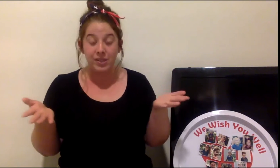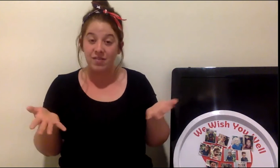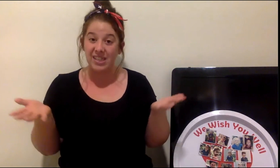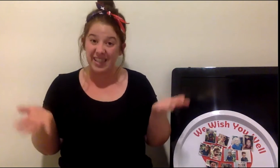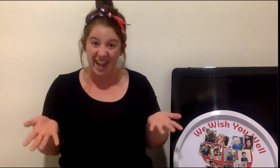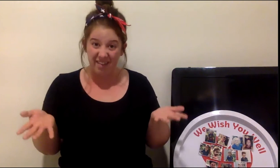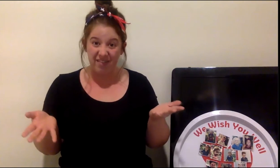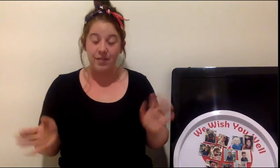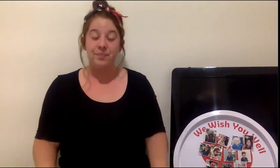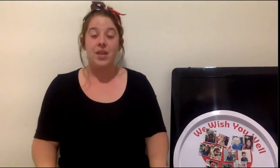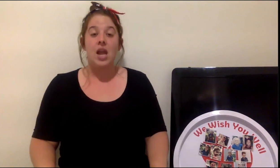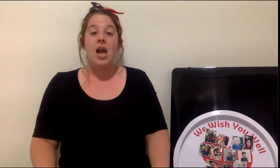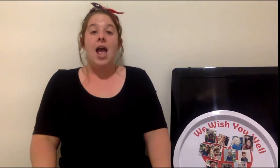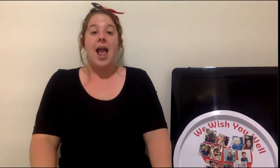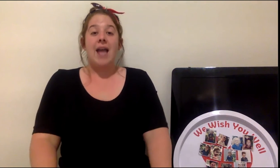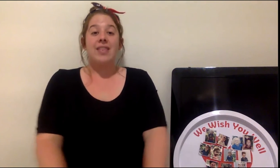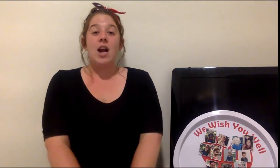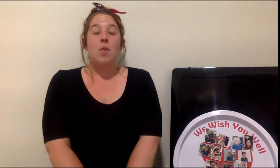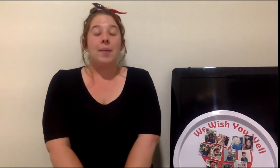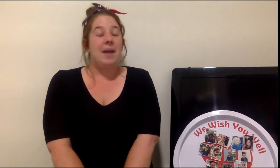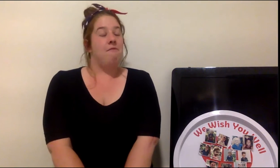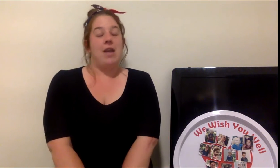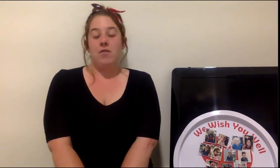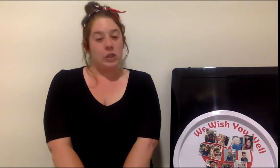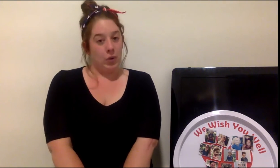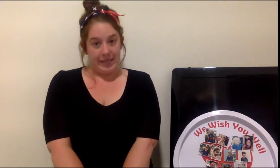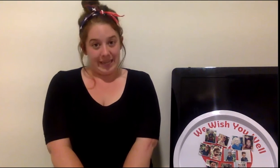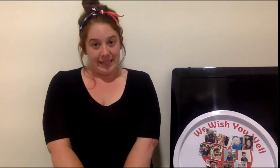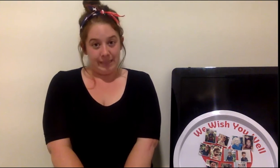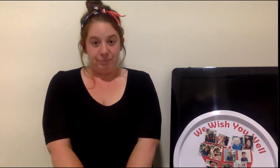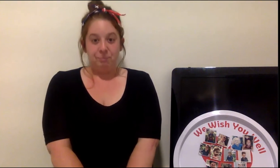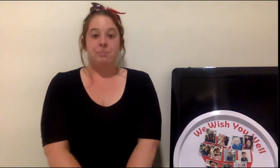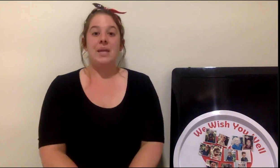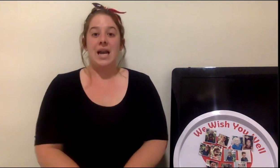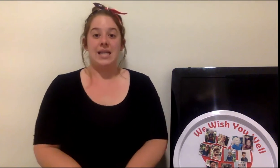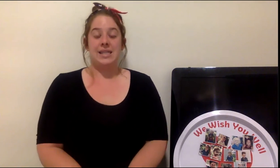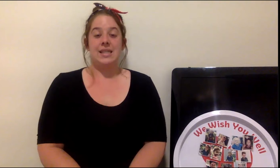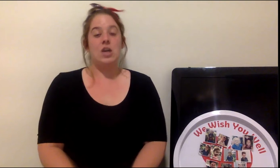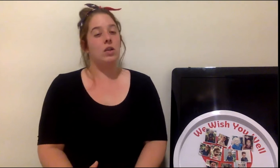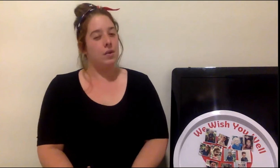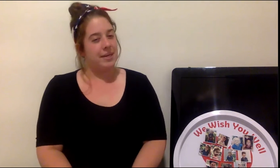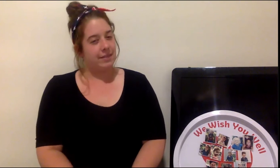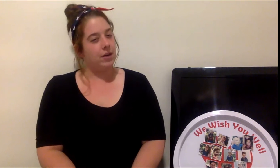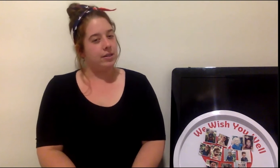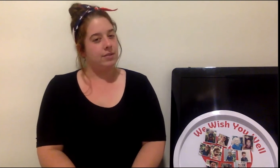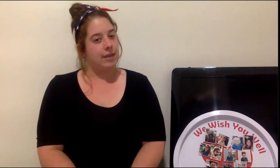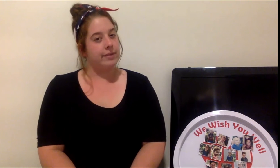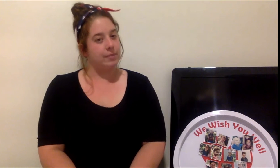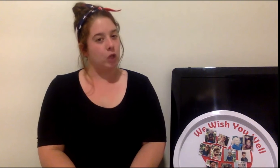of us live. And they're one of my favorite tortoises because they're a little bit different than some